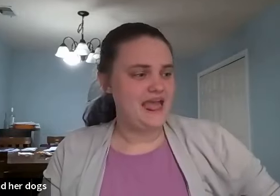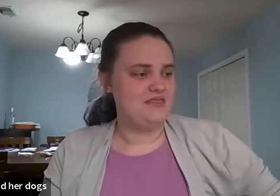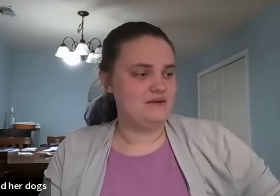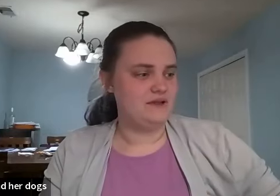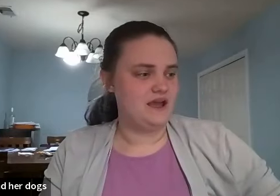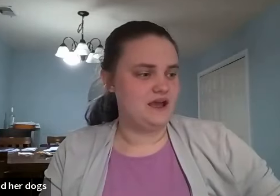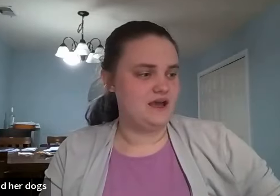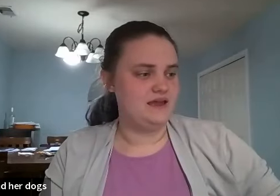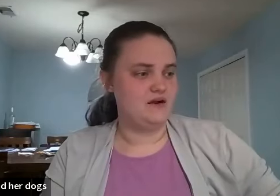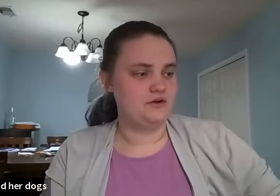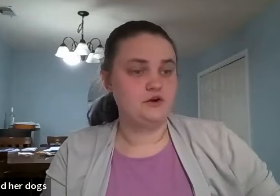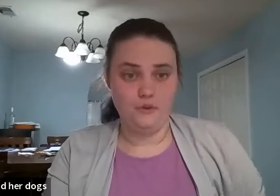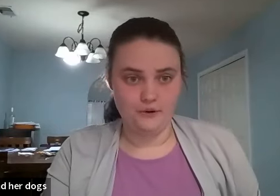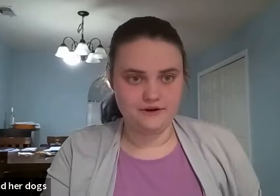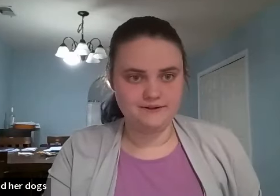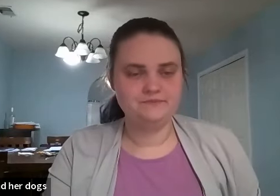And then we had our